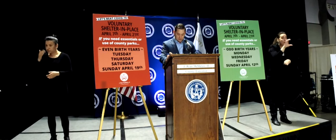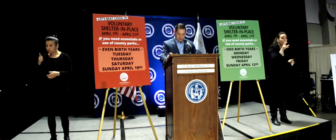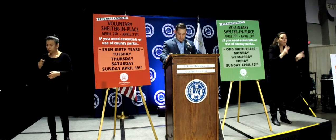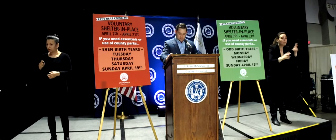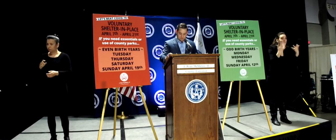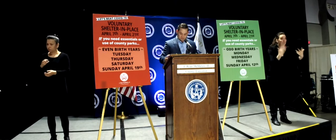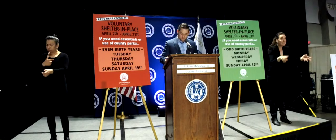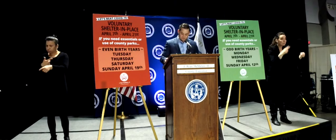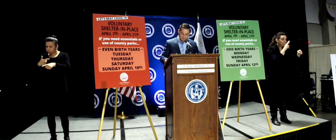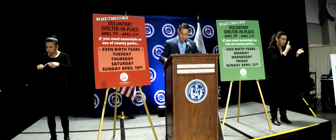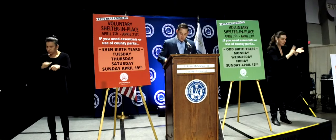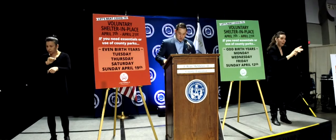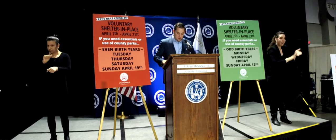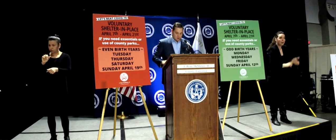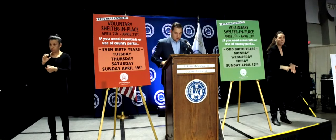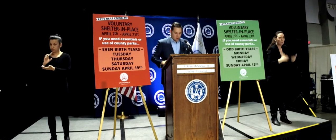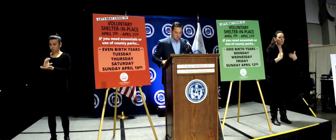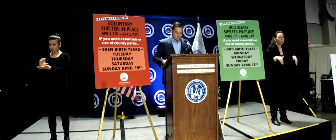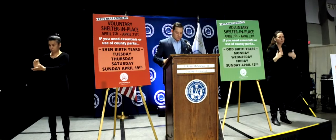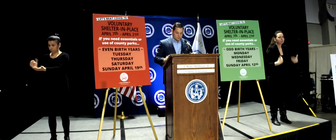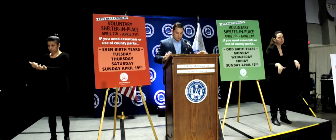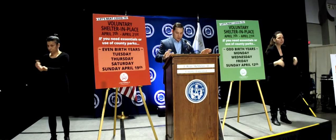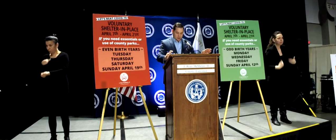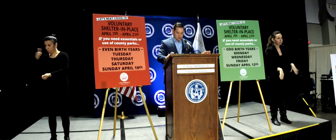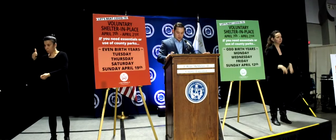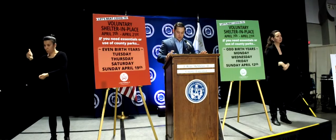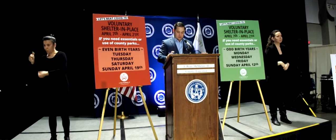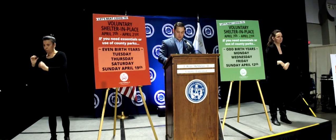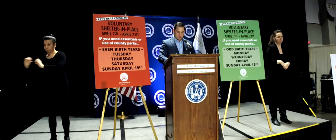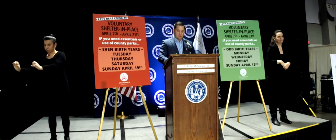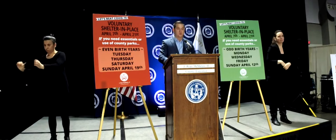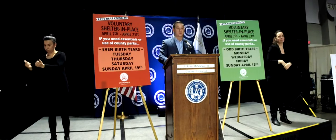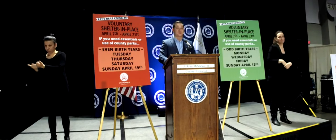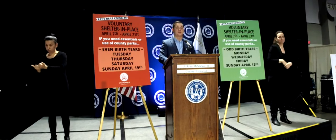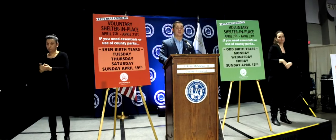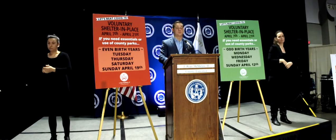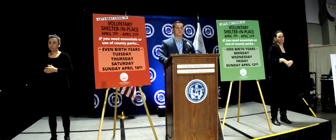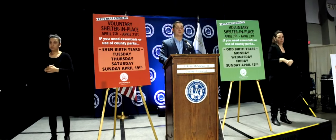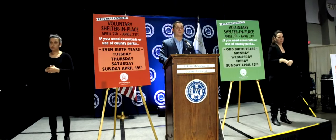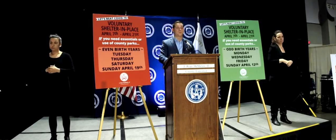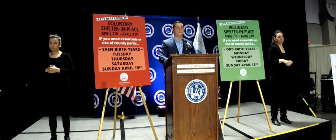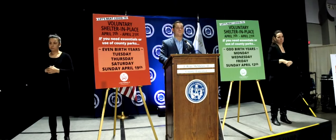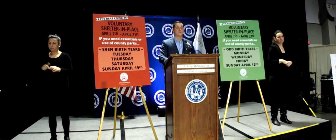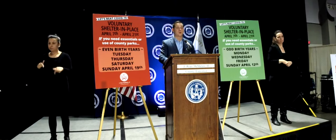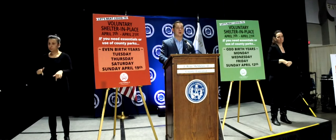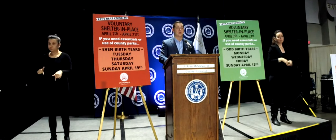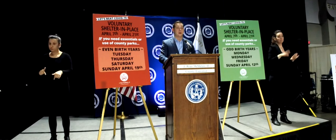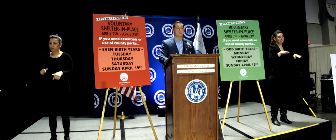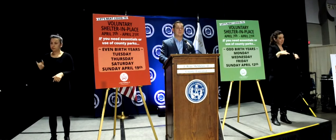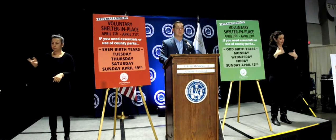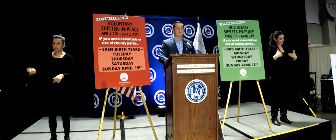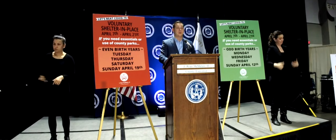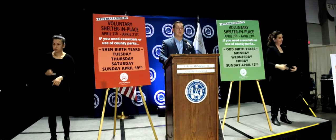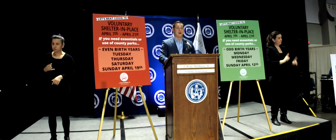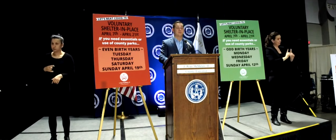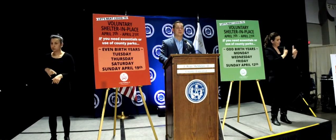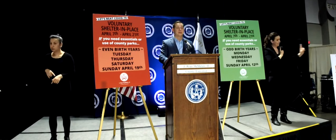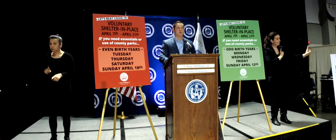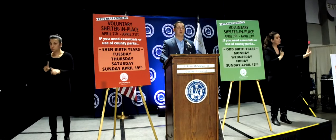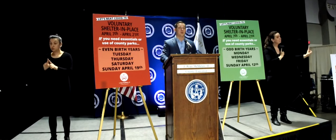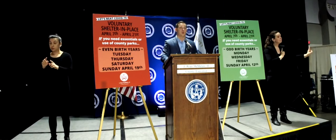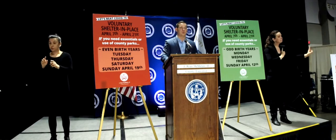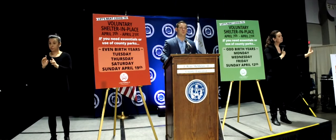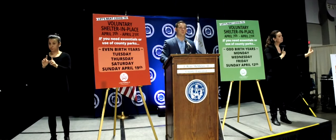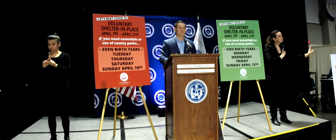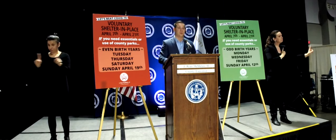That's fantastic. All right, folks, social distancing. I am